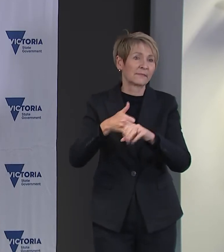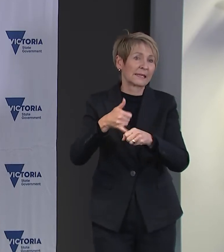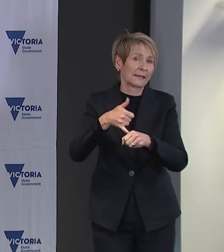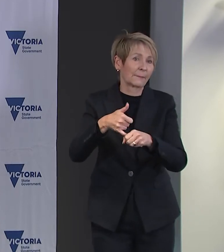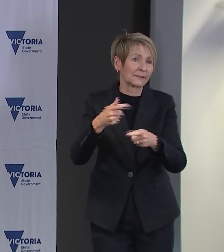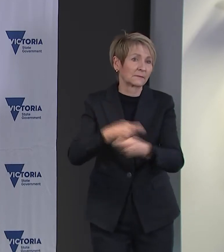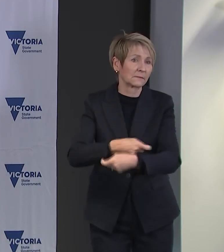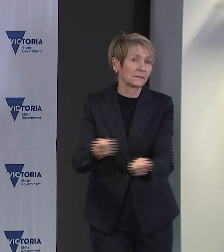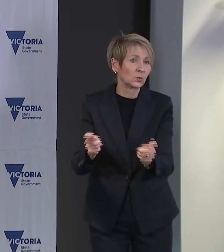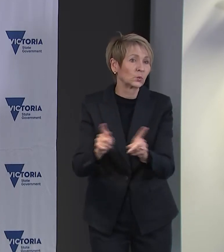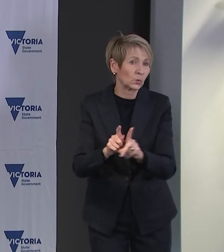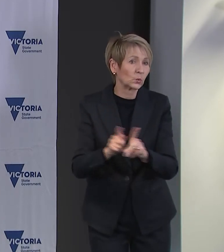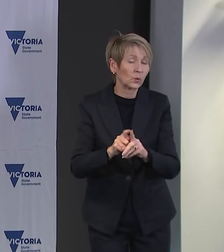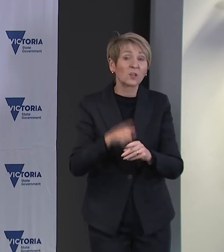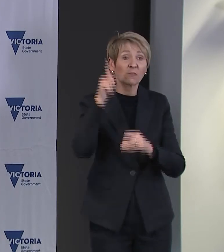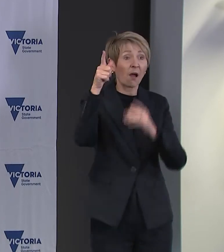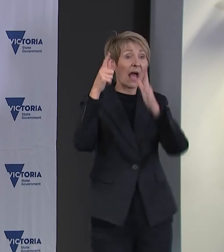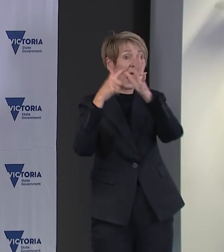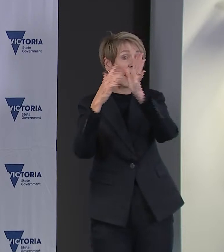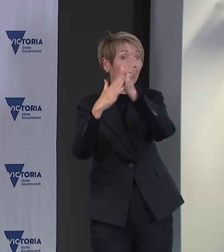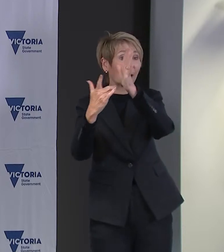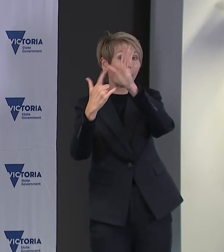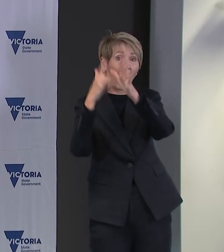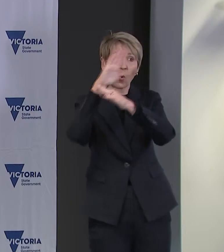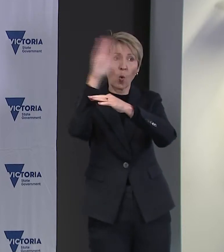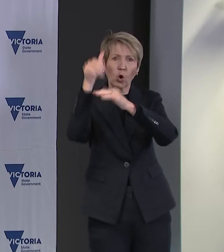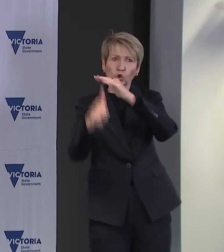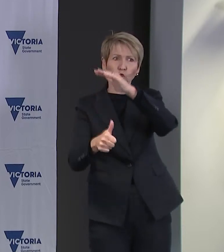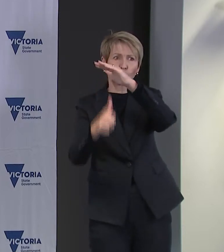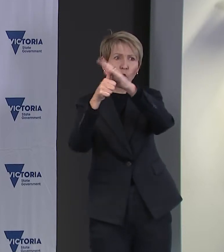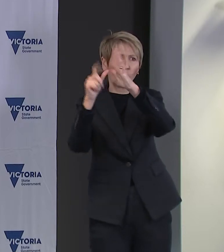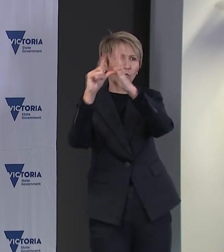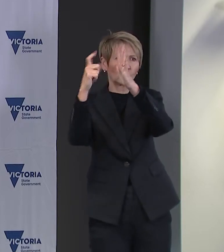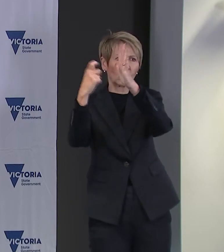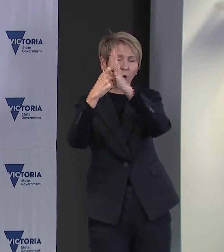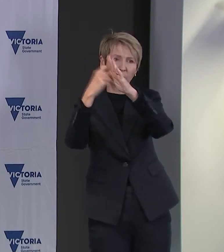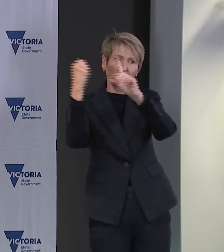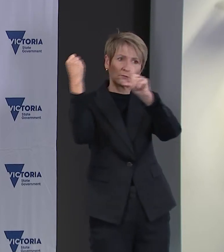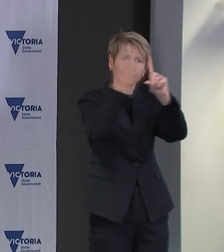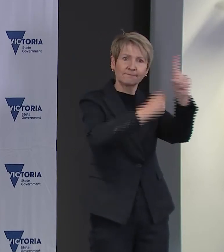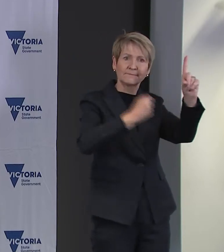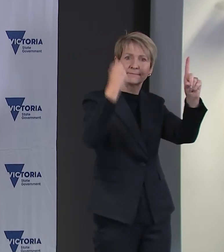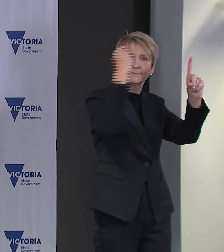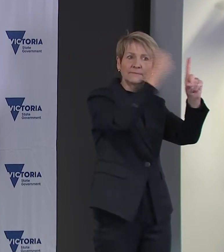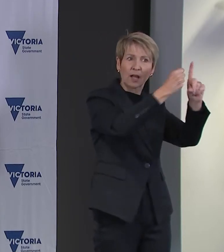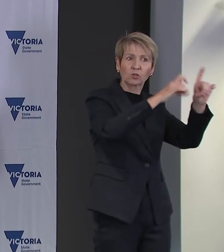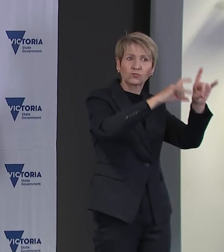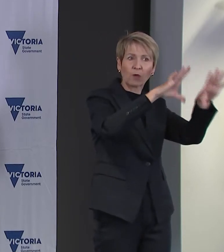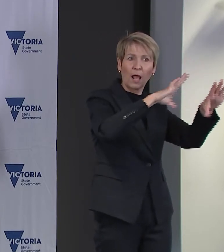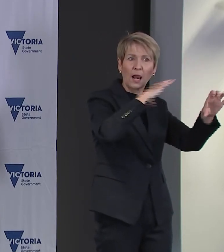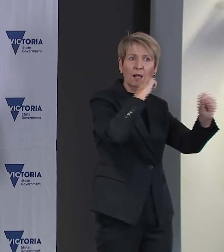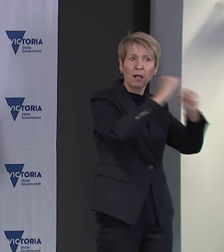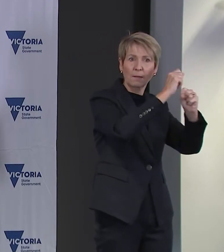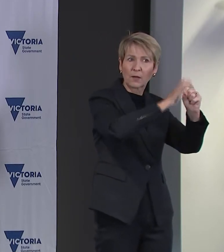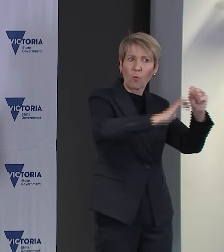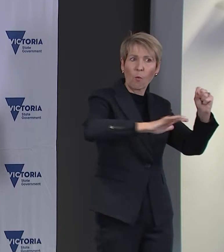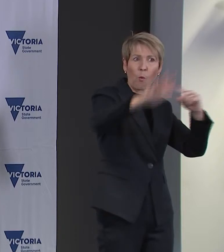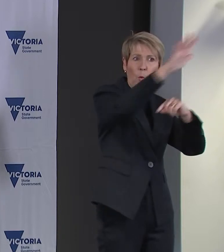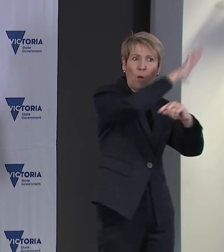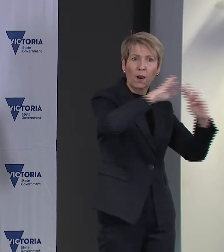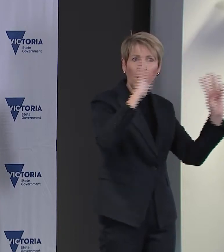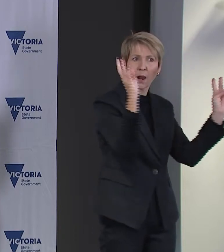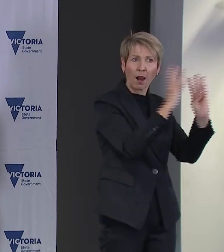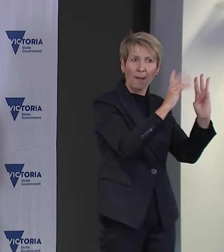that that was received in a positive sense, and that we got, as you've indicated, some initial